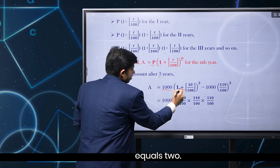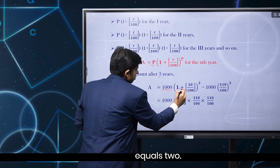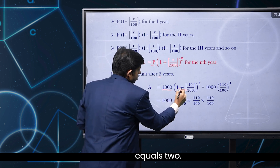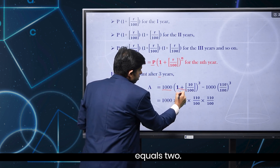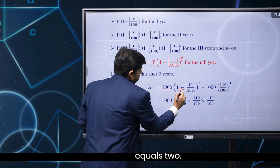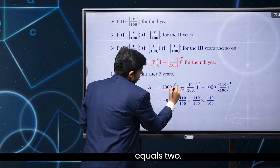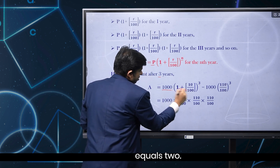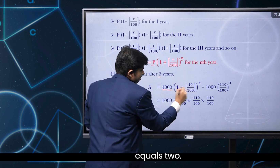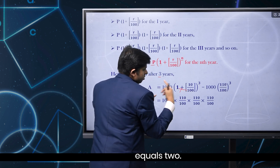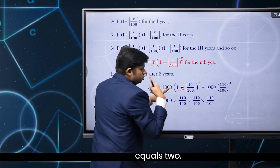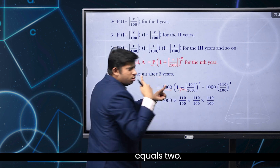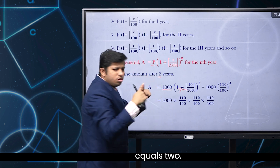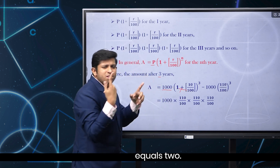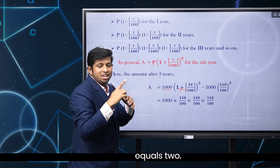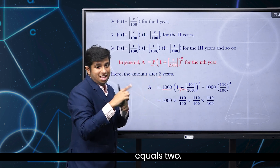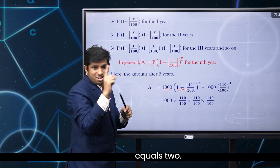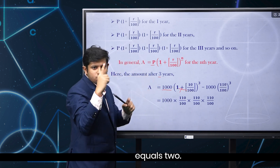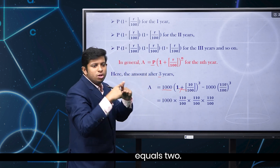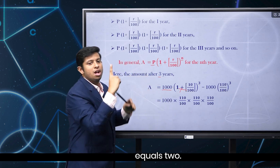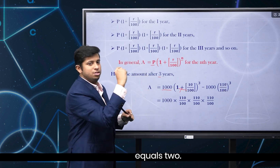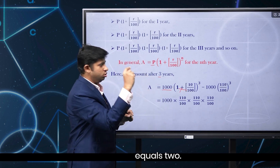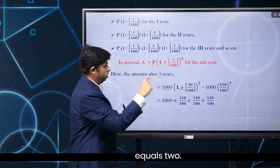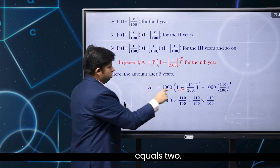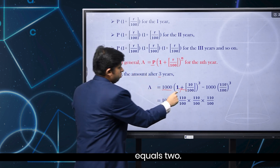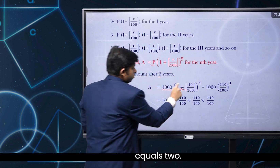we take the LCM over there, we get